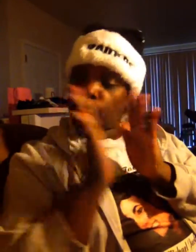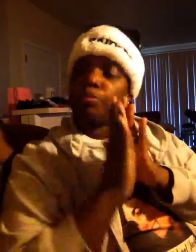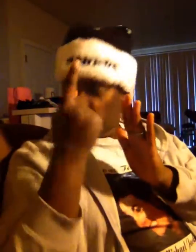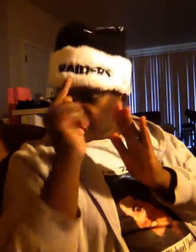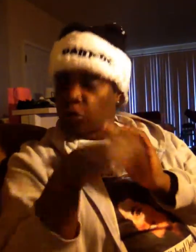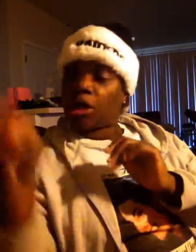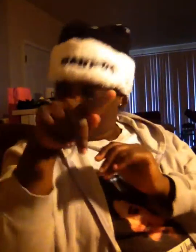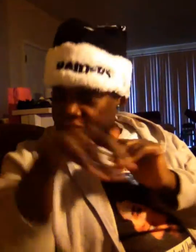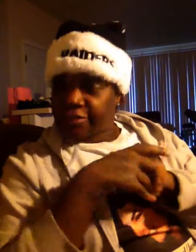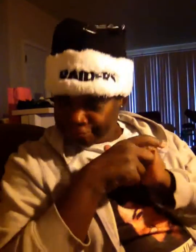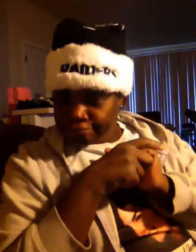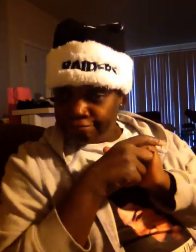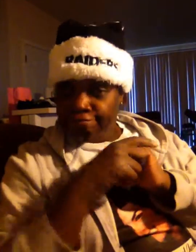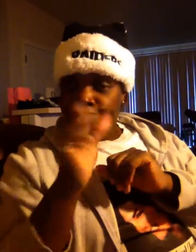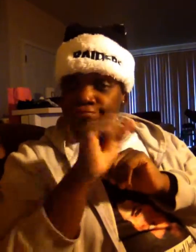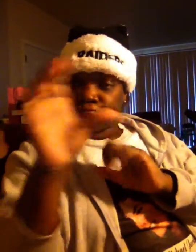big for us.